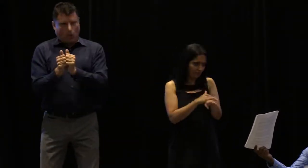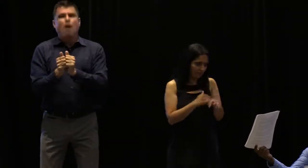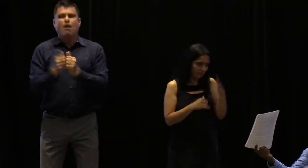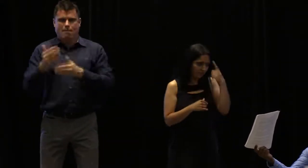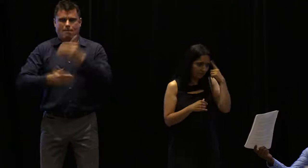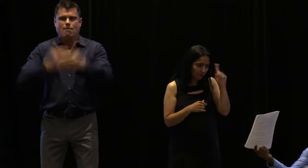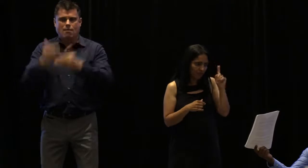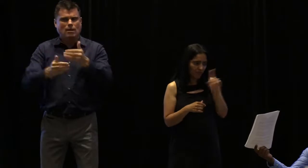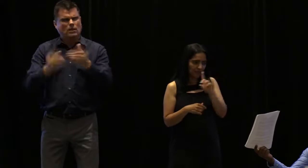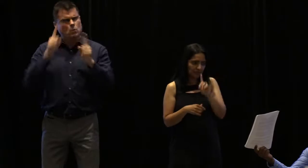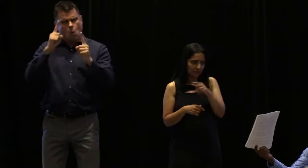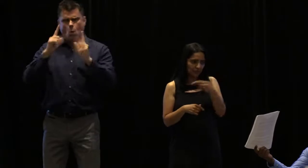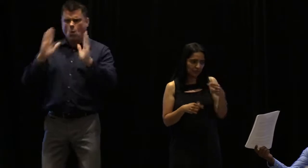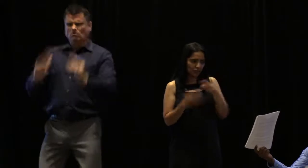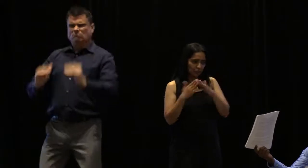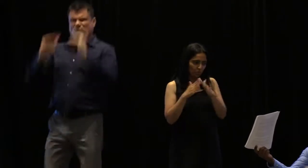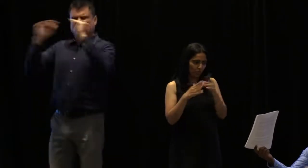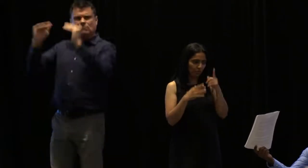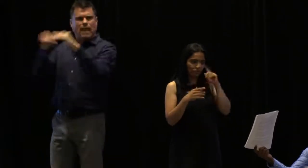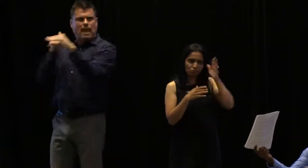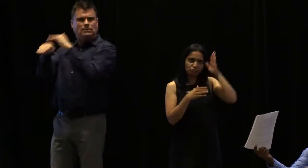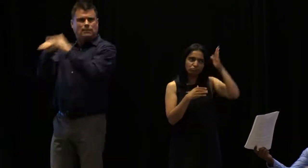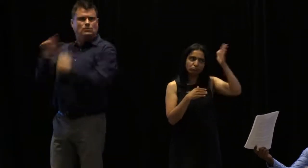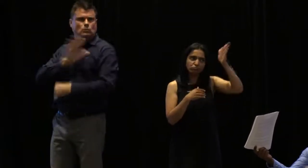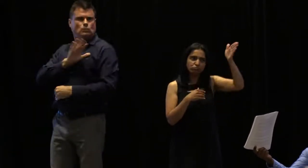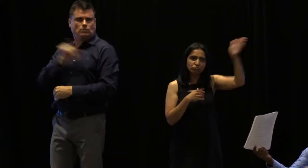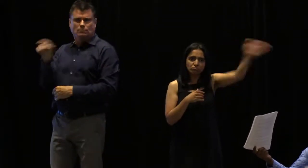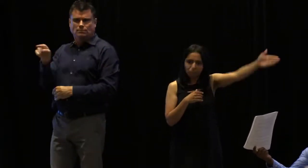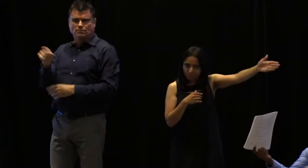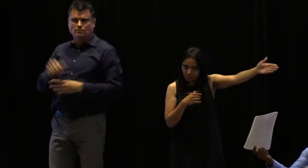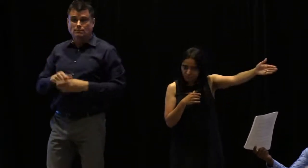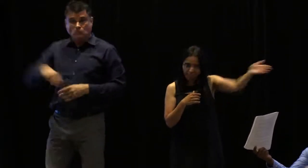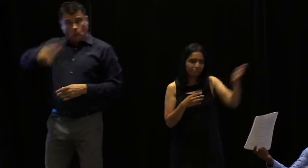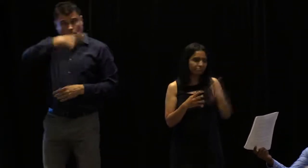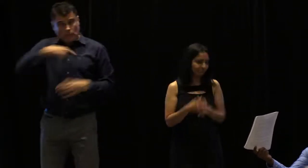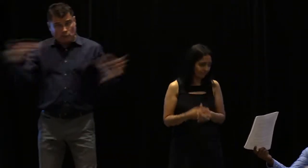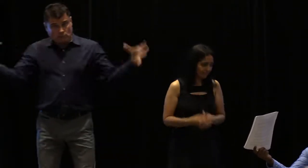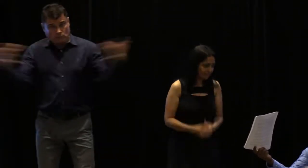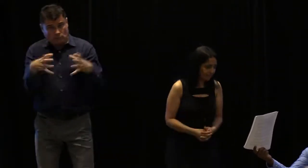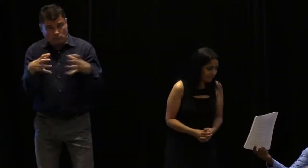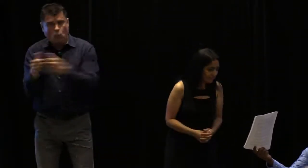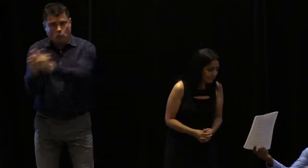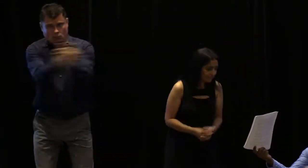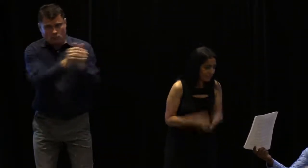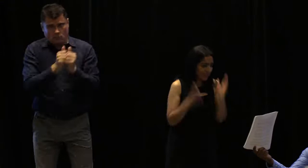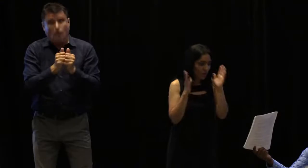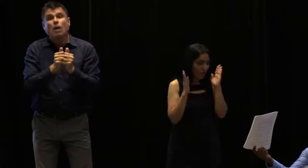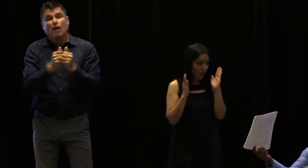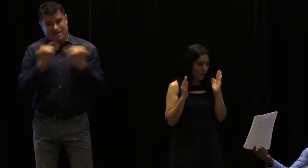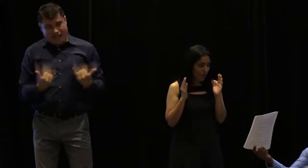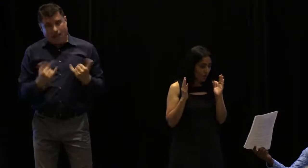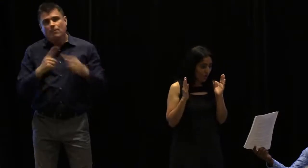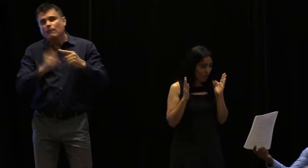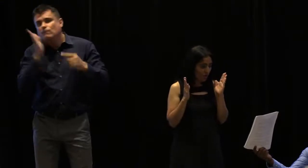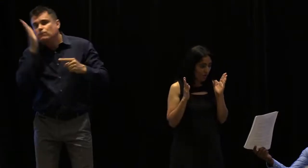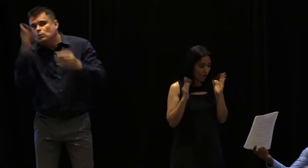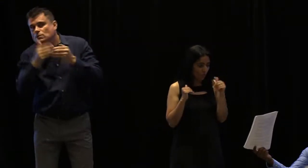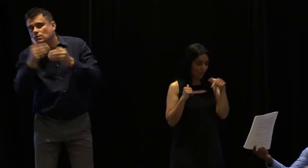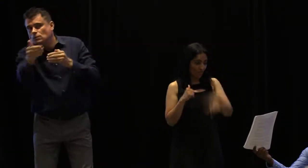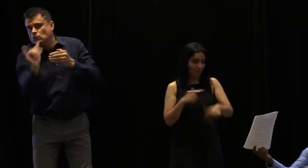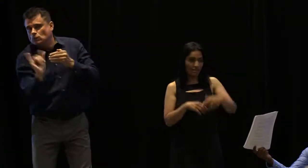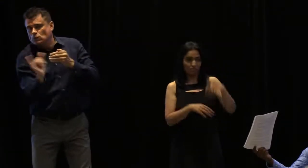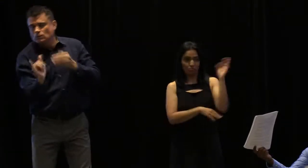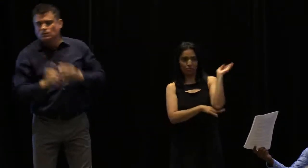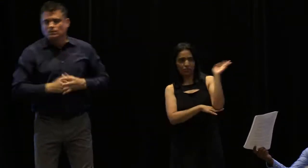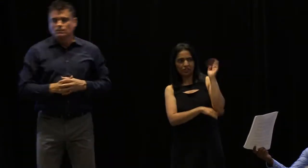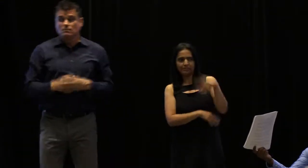just looking together to each other and to advocating with the Accessible British Columbia Act for the future to ensure that our